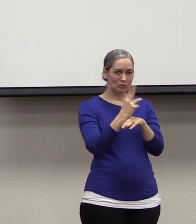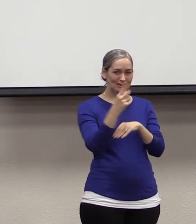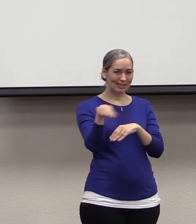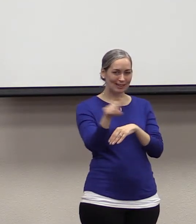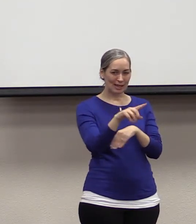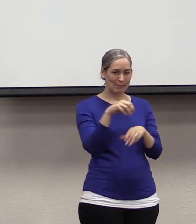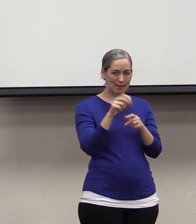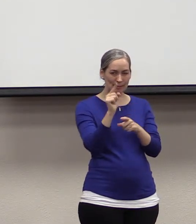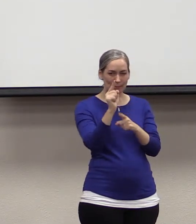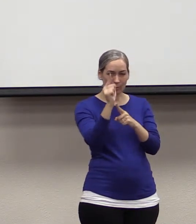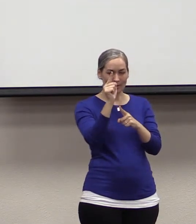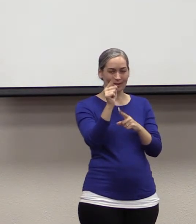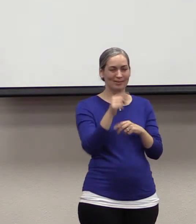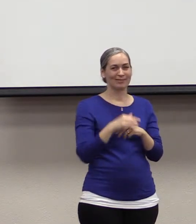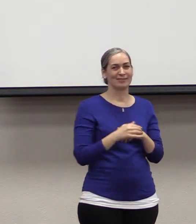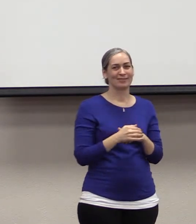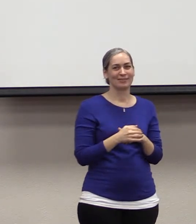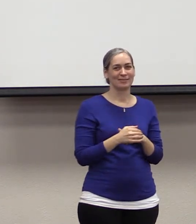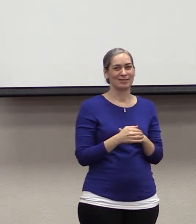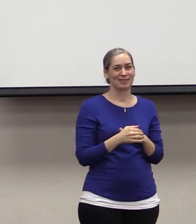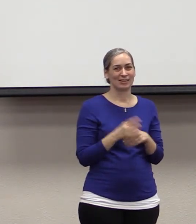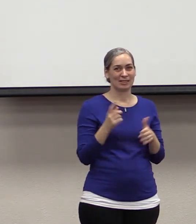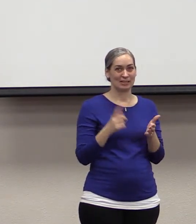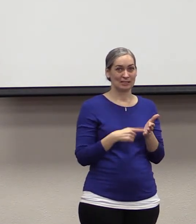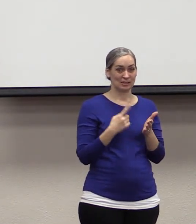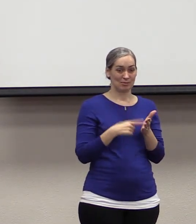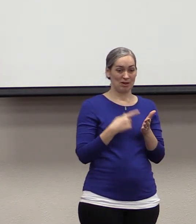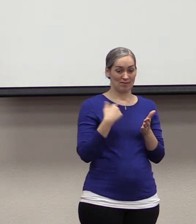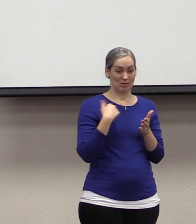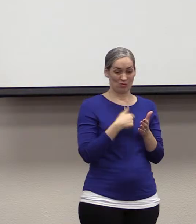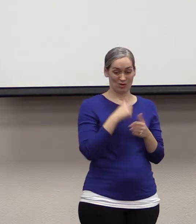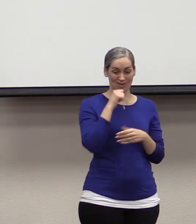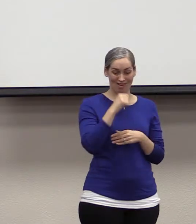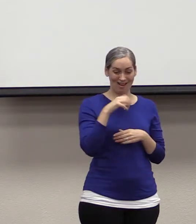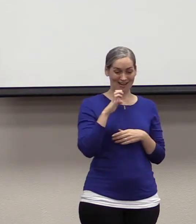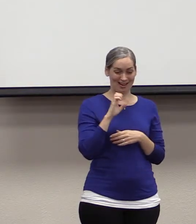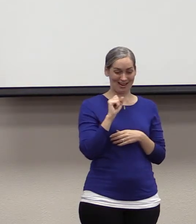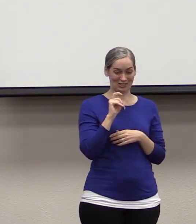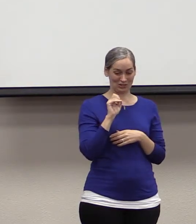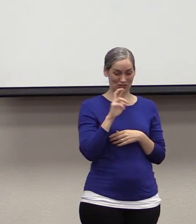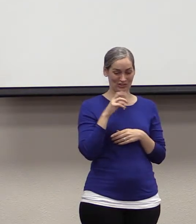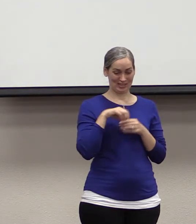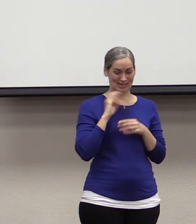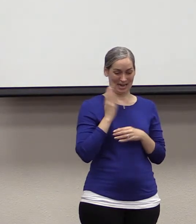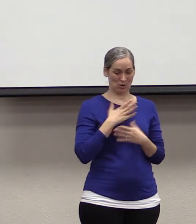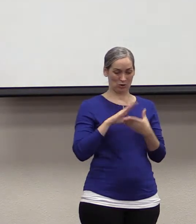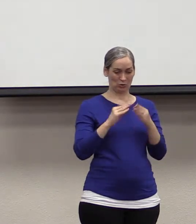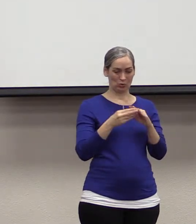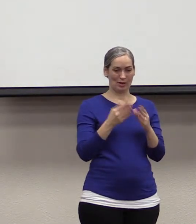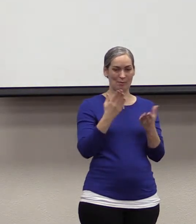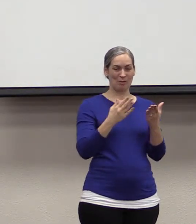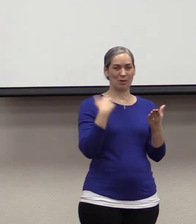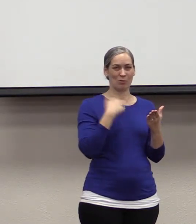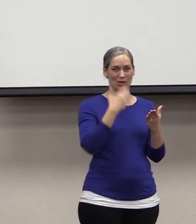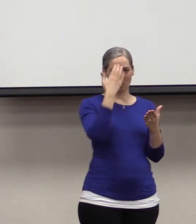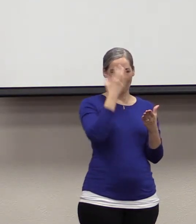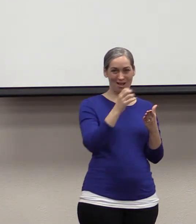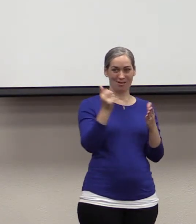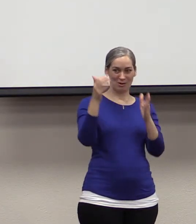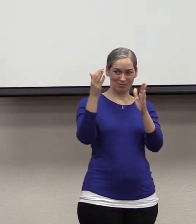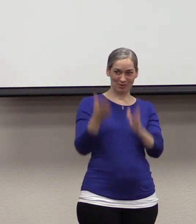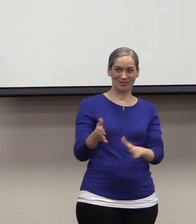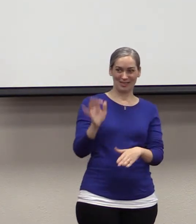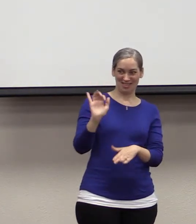moment. So we're not always the Esther of our stories. Sometimes we know an Esther.